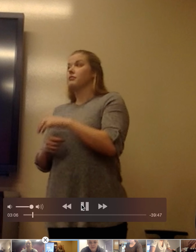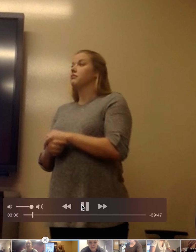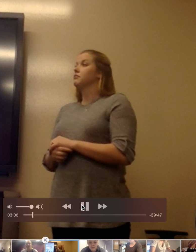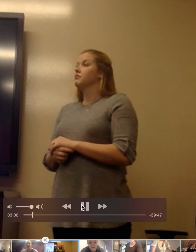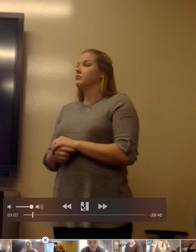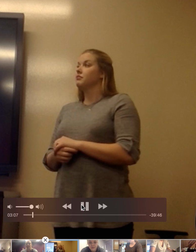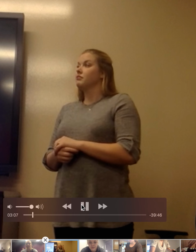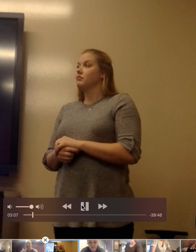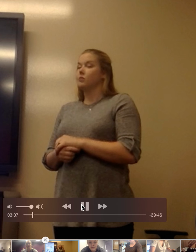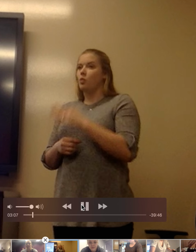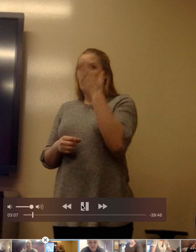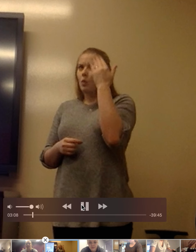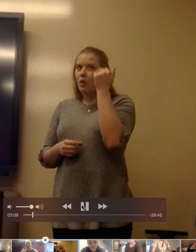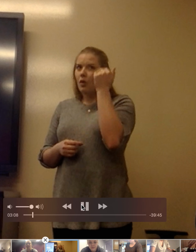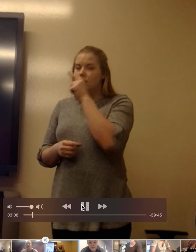and he traveled to Spain.